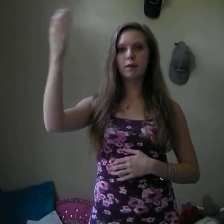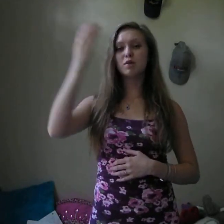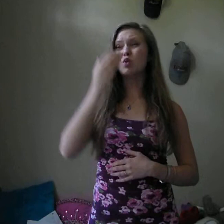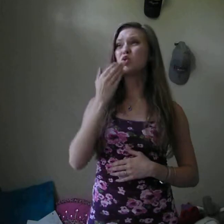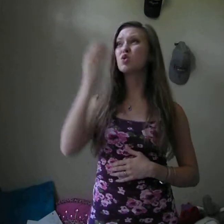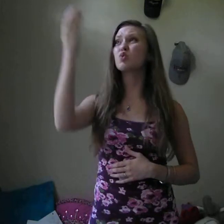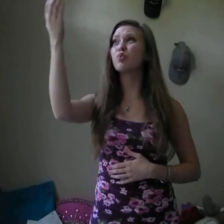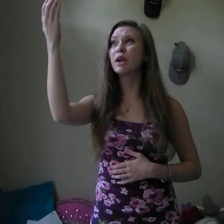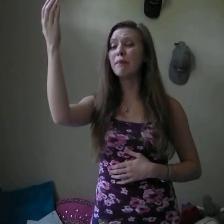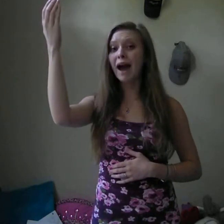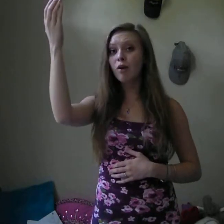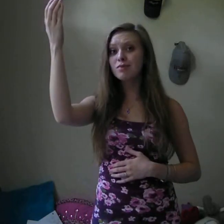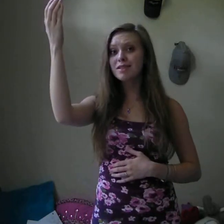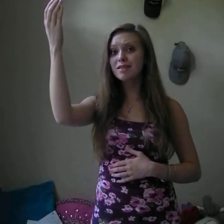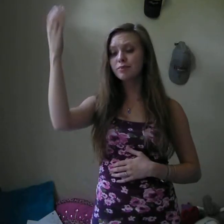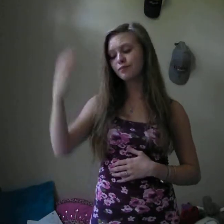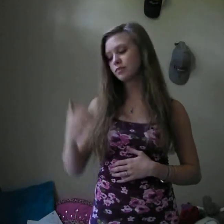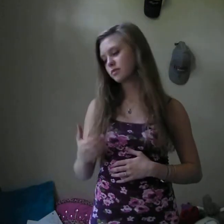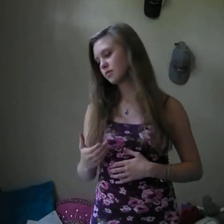up. So scream out,